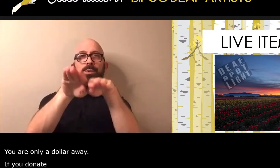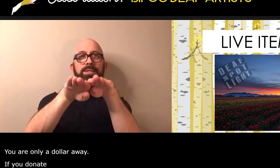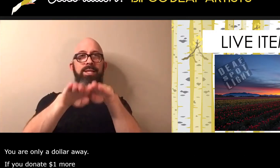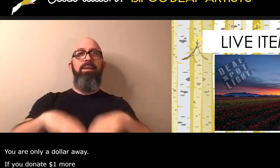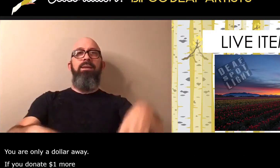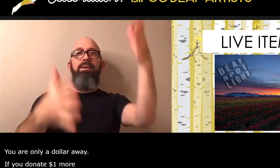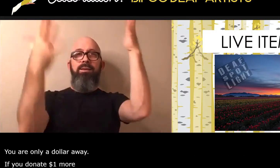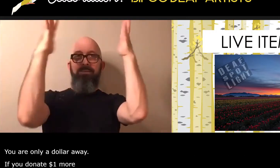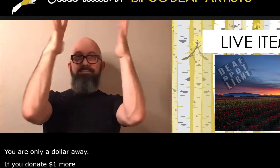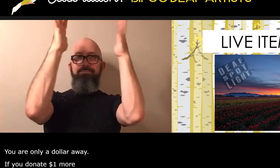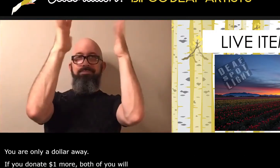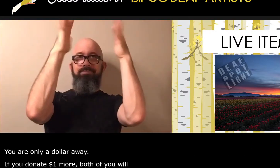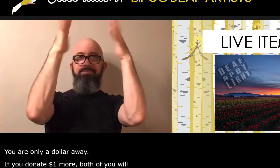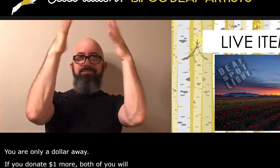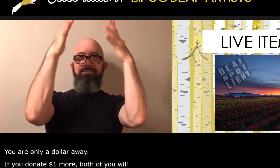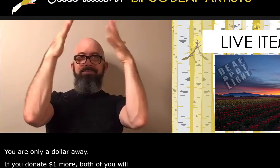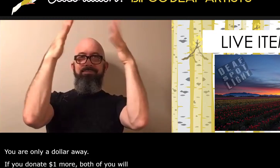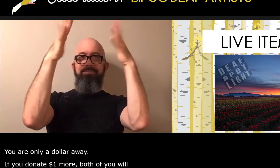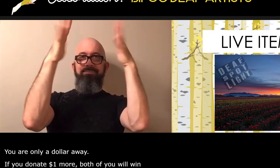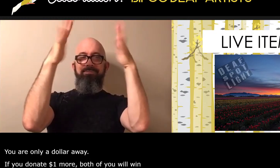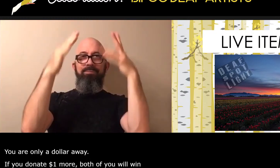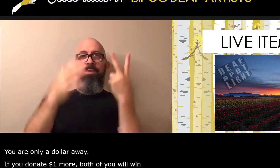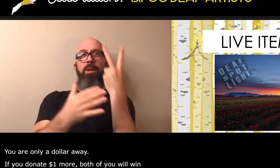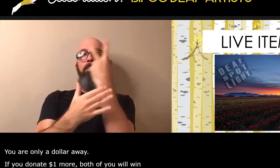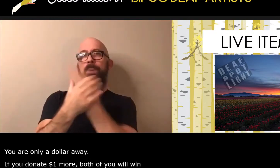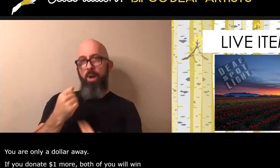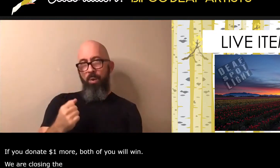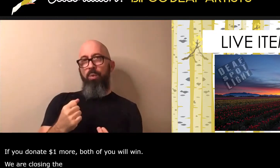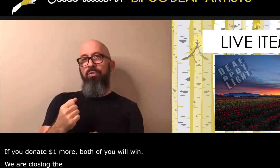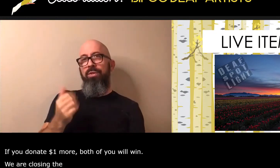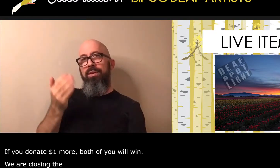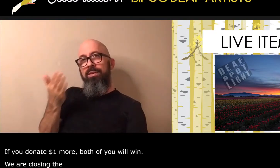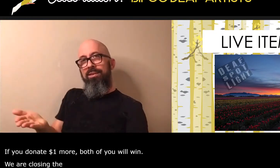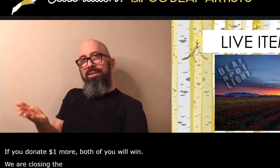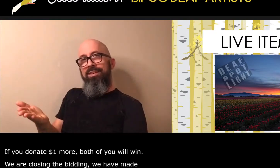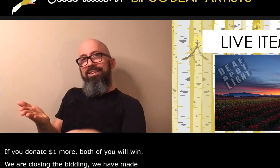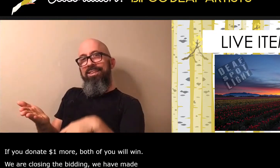win. We are closing the bidding, we've made it.